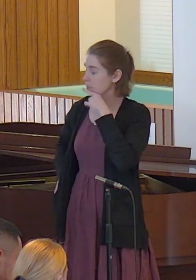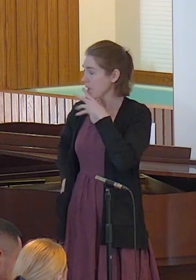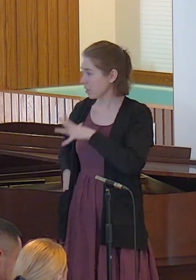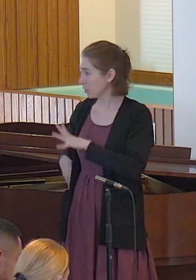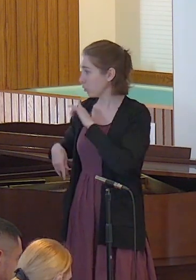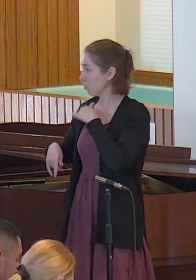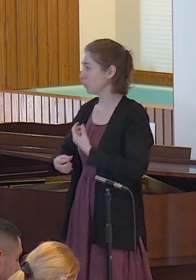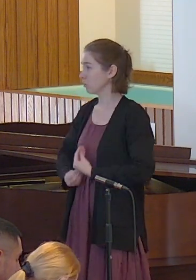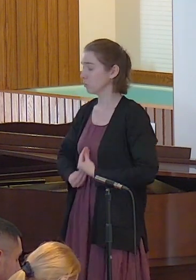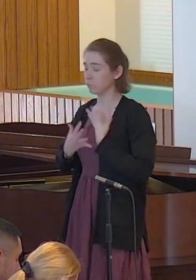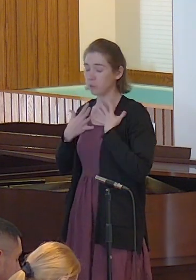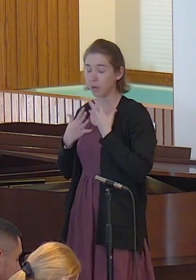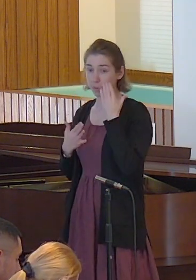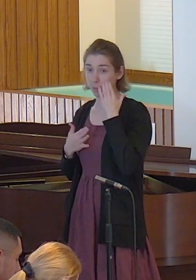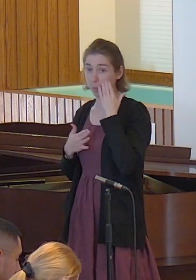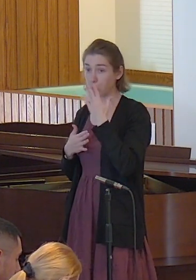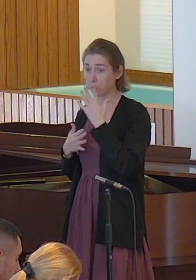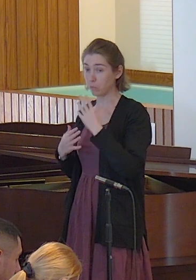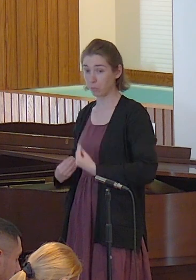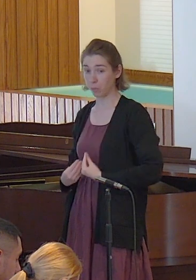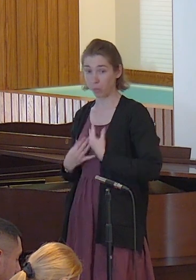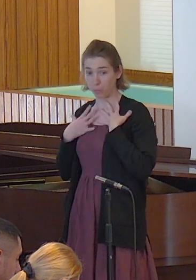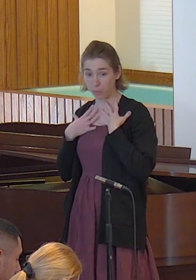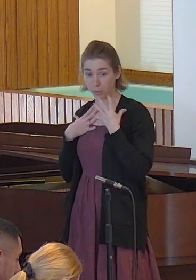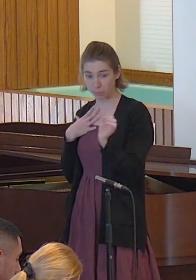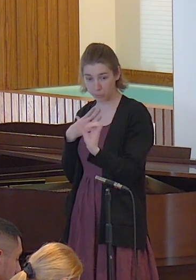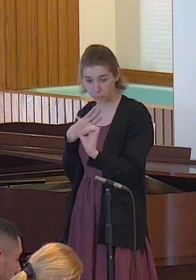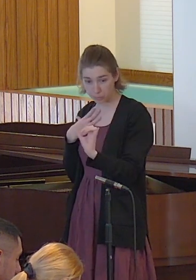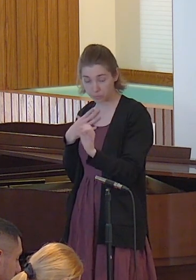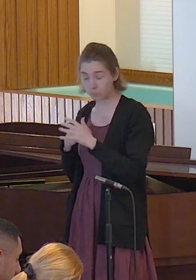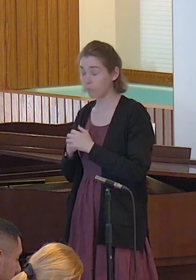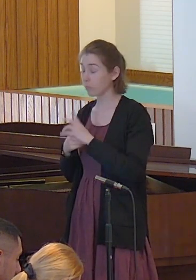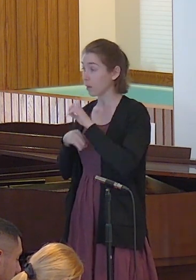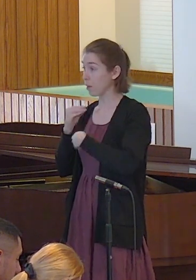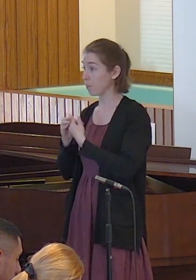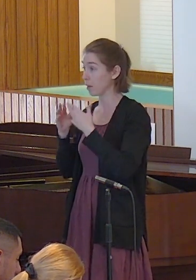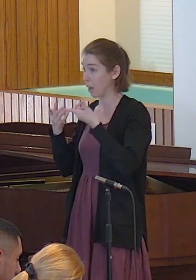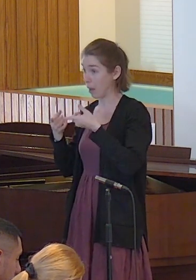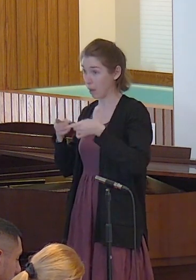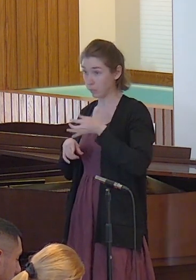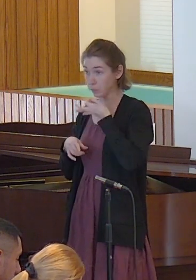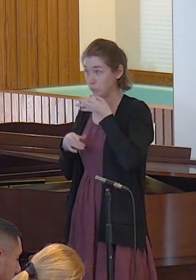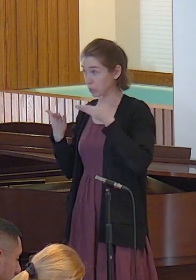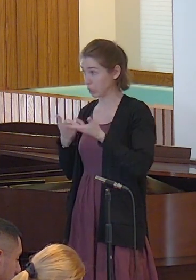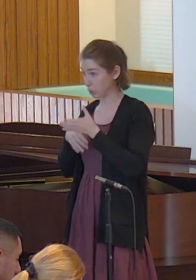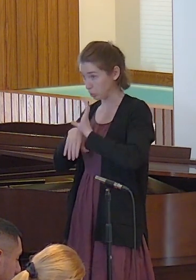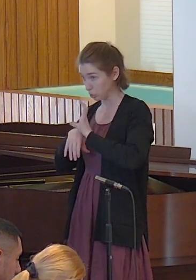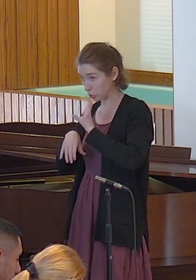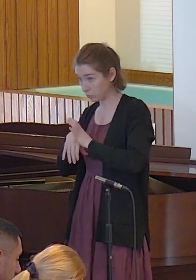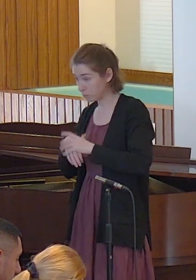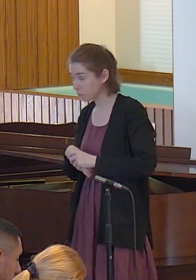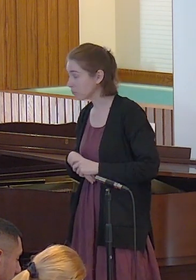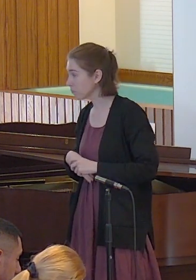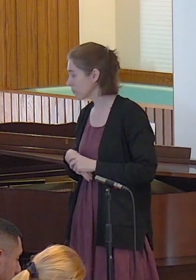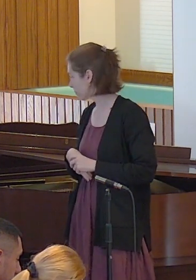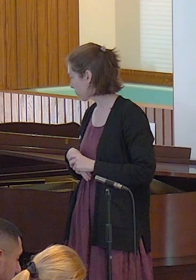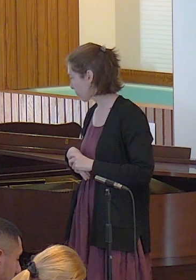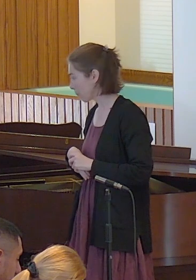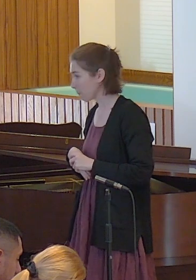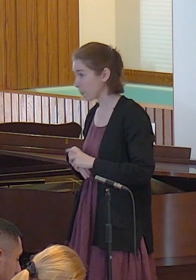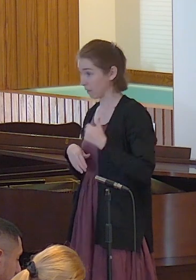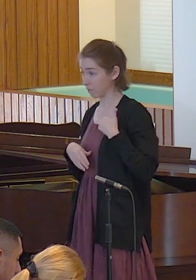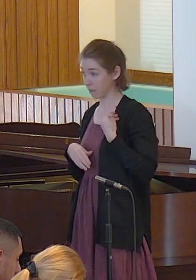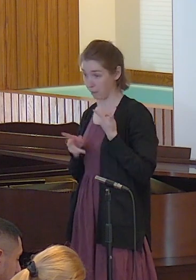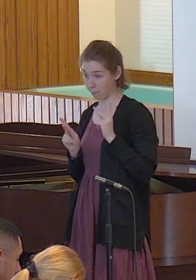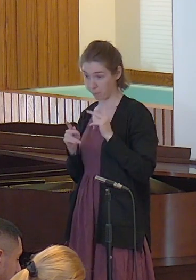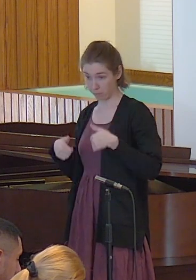just thrilled, and I know you are over thrilled about what's about to happen here in our church. Two young